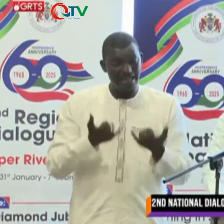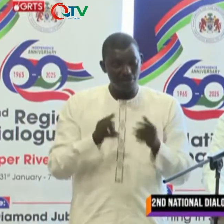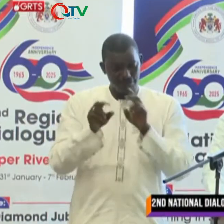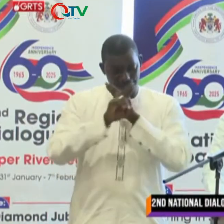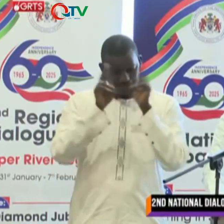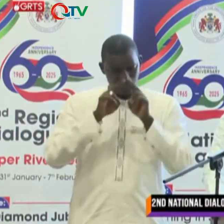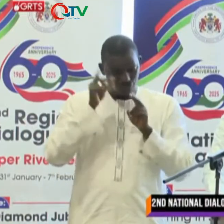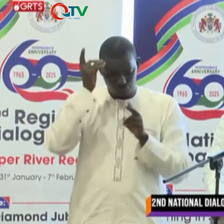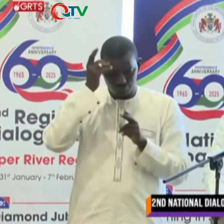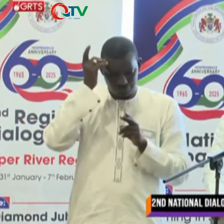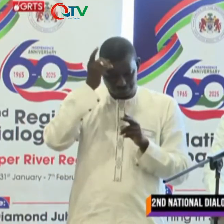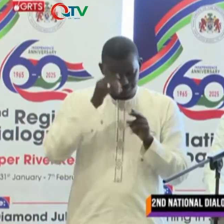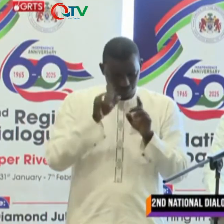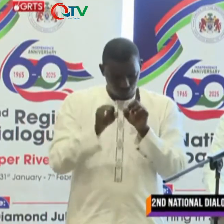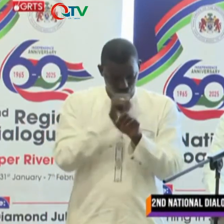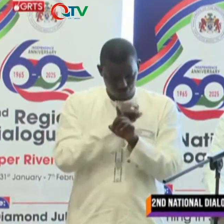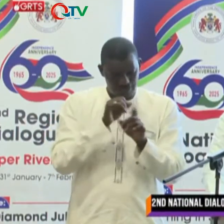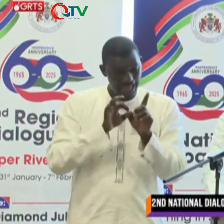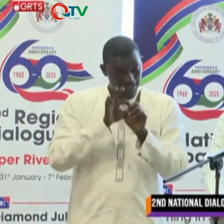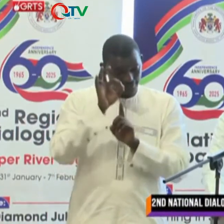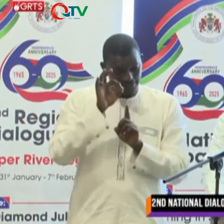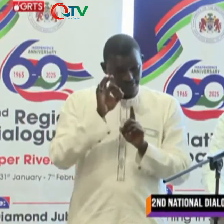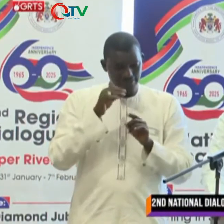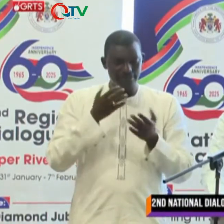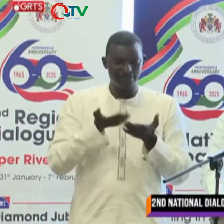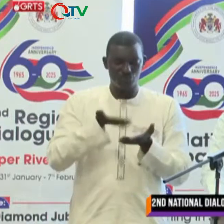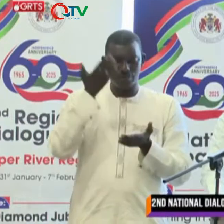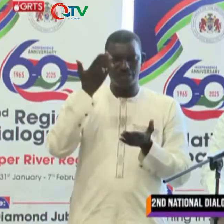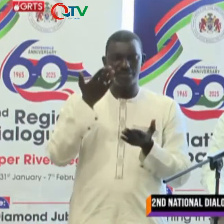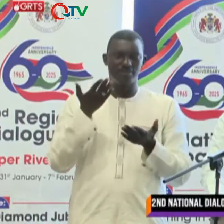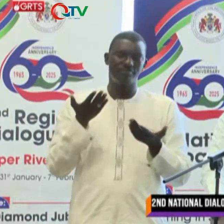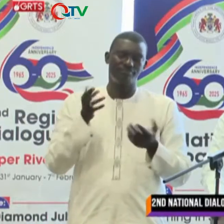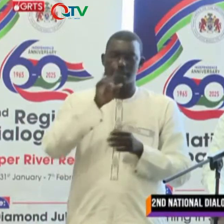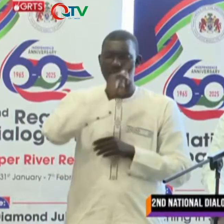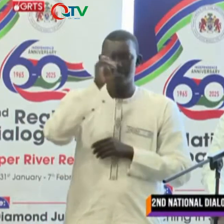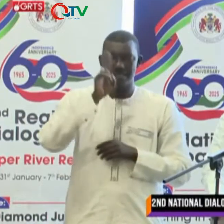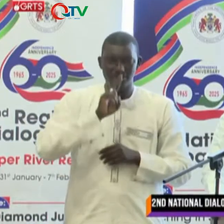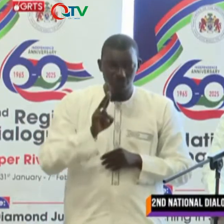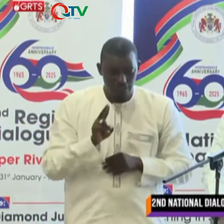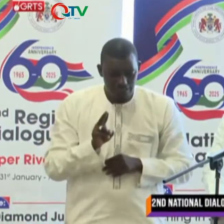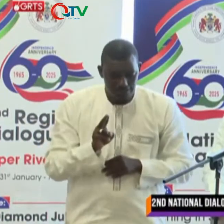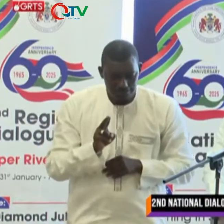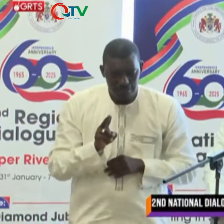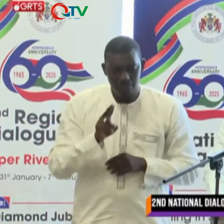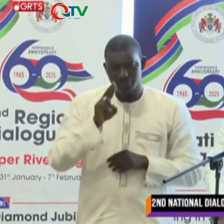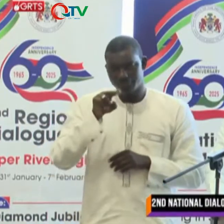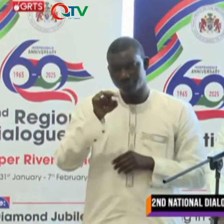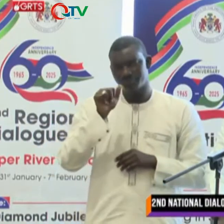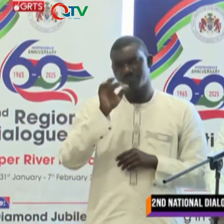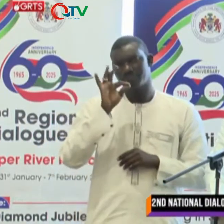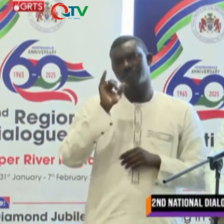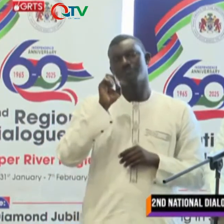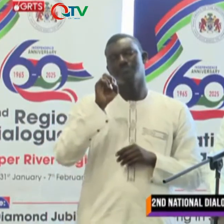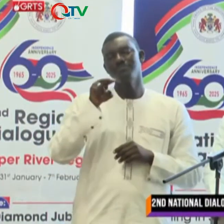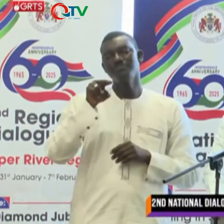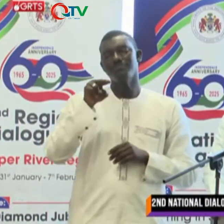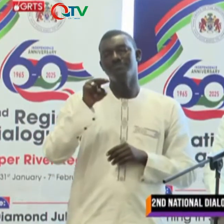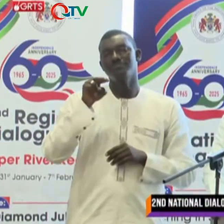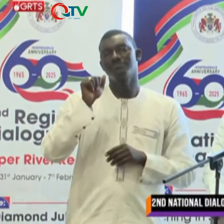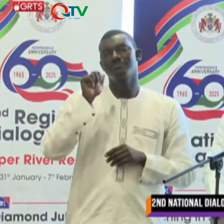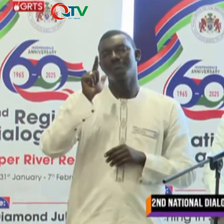trends, particularly the rise of extreme nationalism, which should ring alarm bells around the